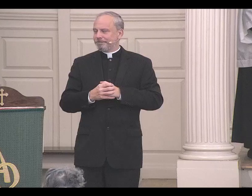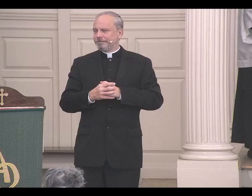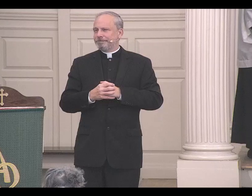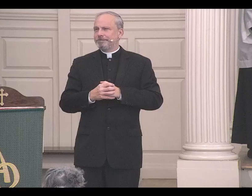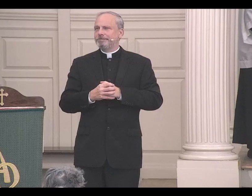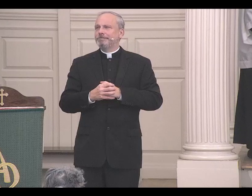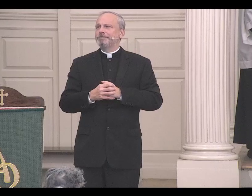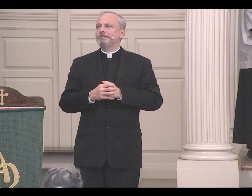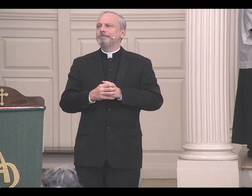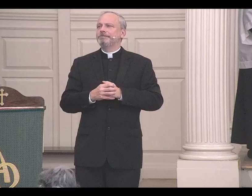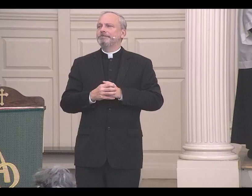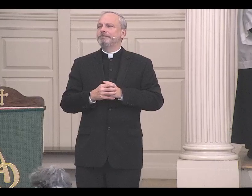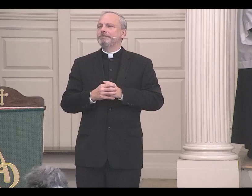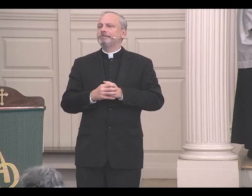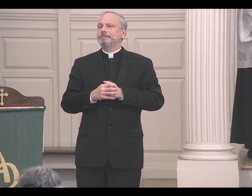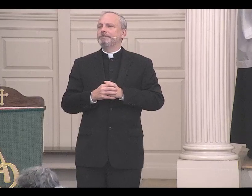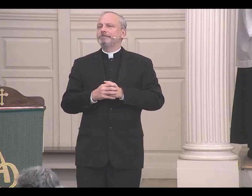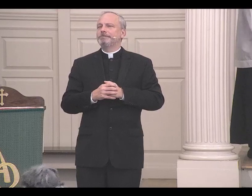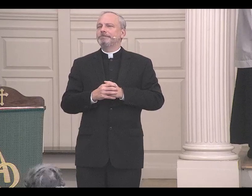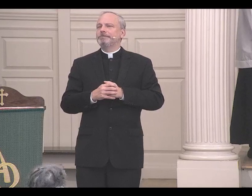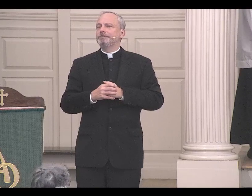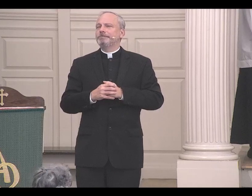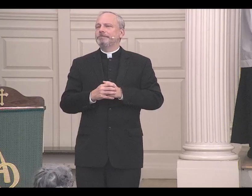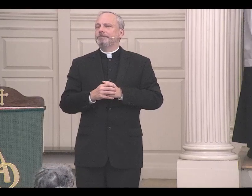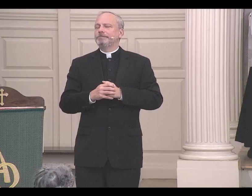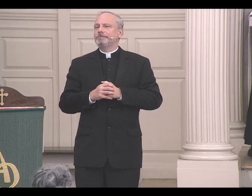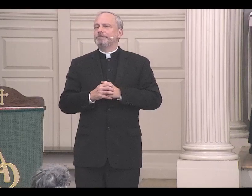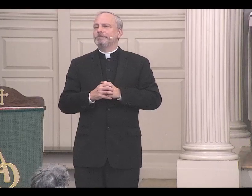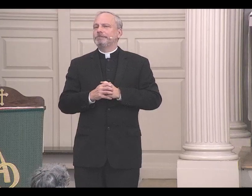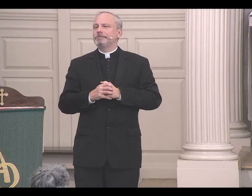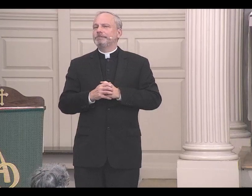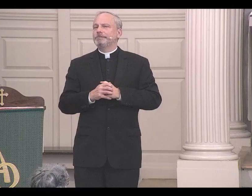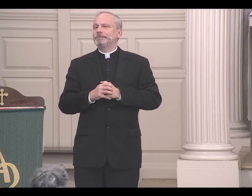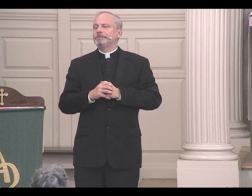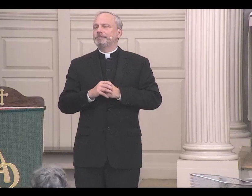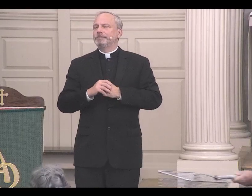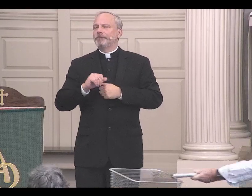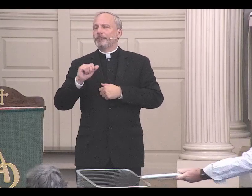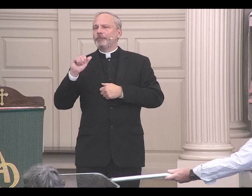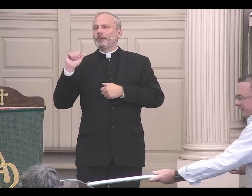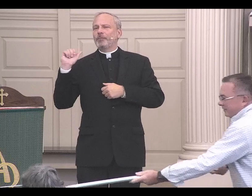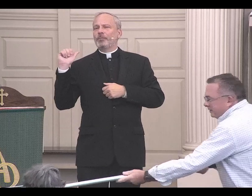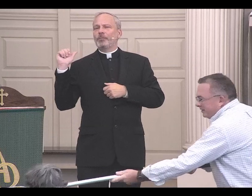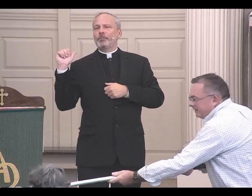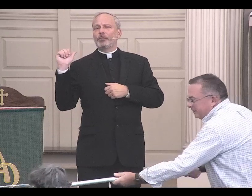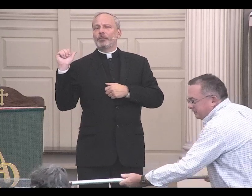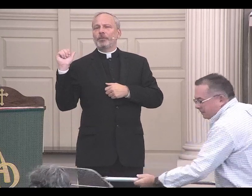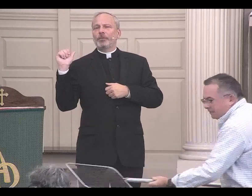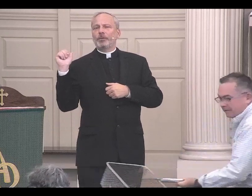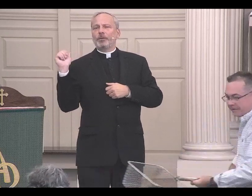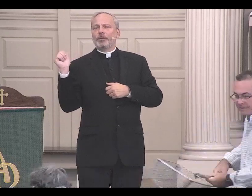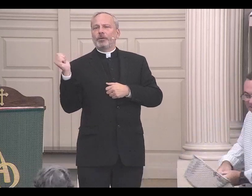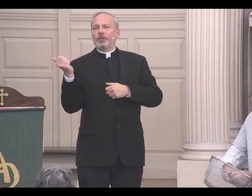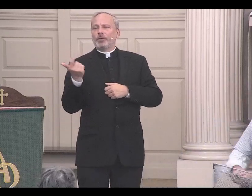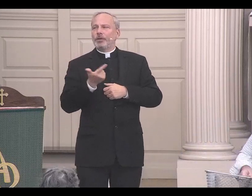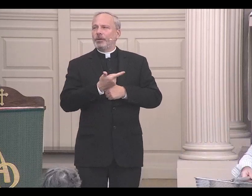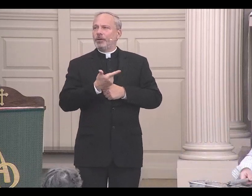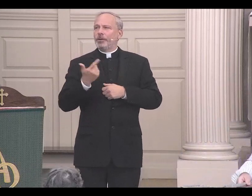all earth's kings shall thank you, O Lord, when they hear the words of your